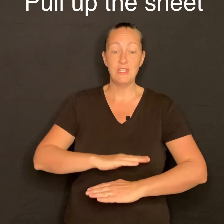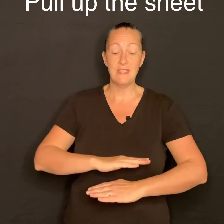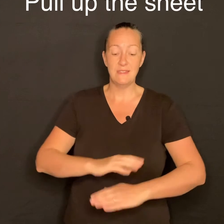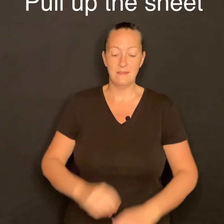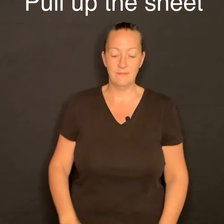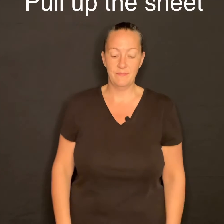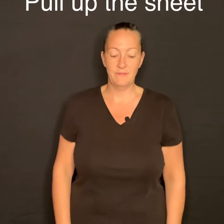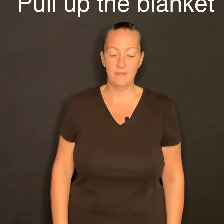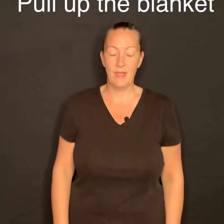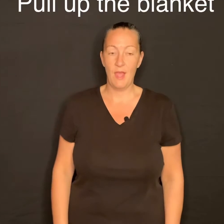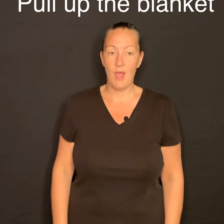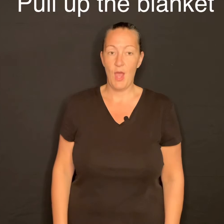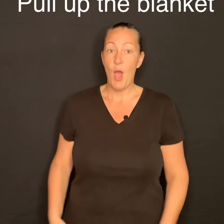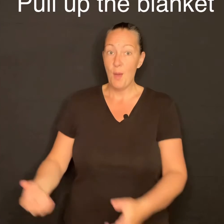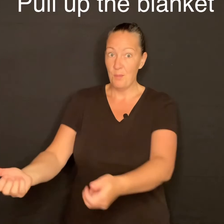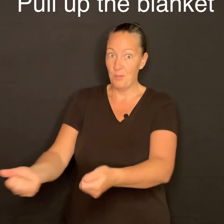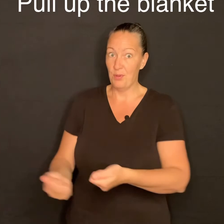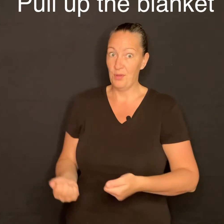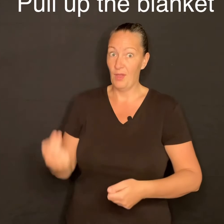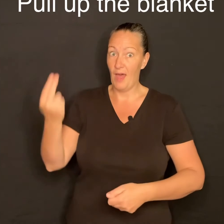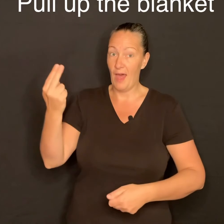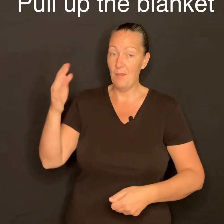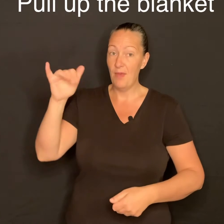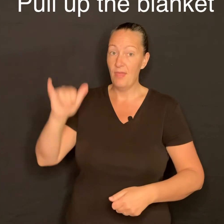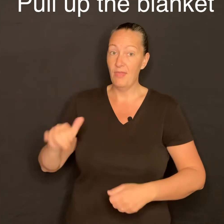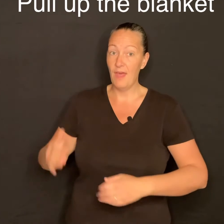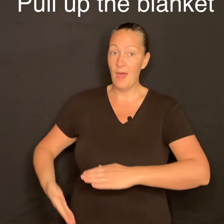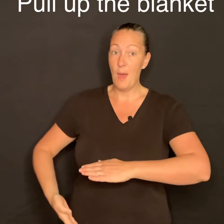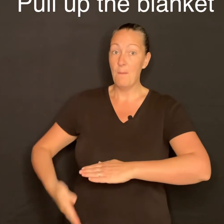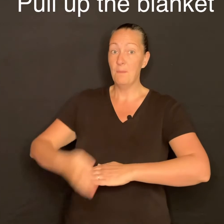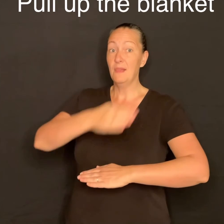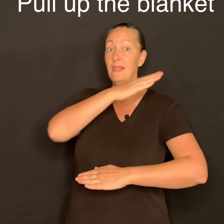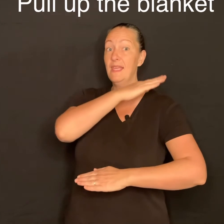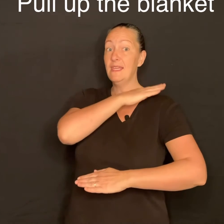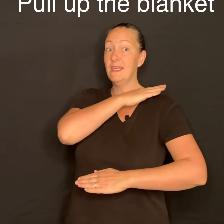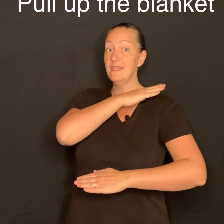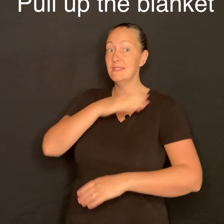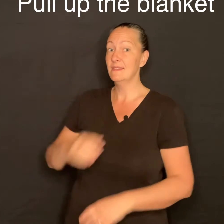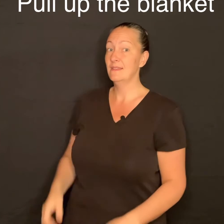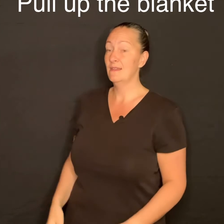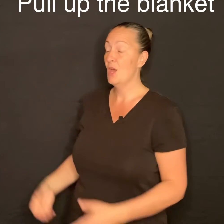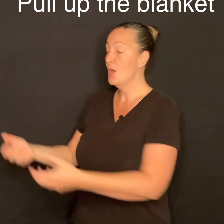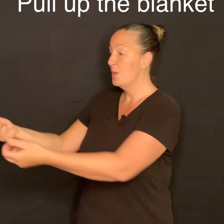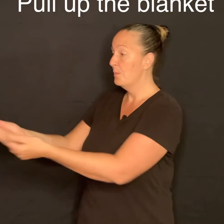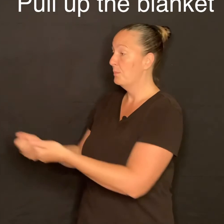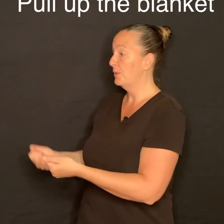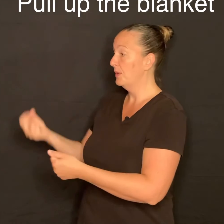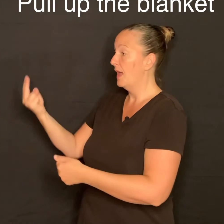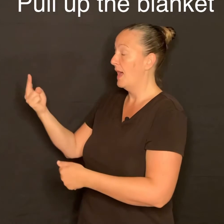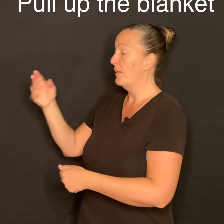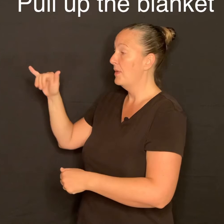sheet. Pull up the blanket. Pull up